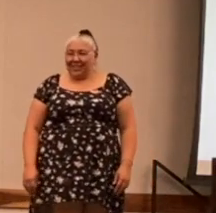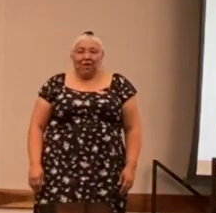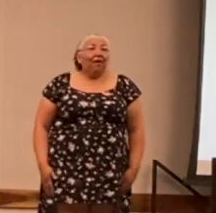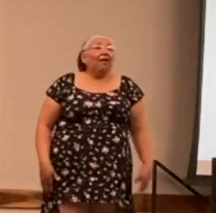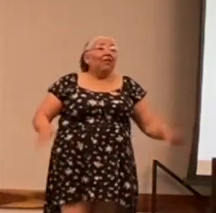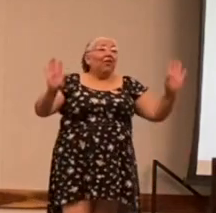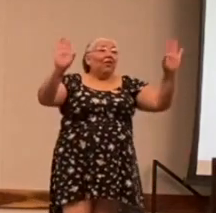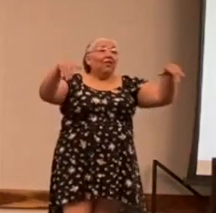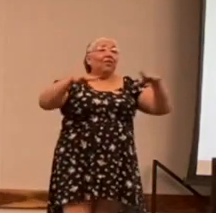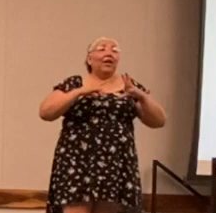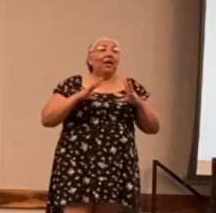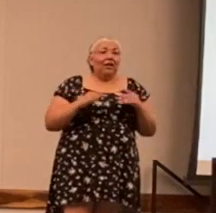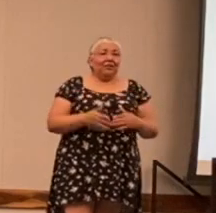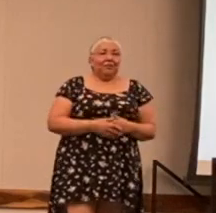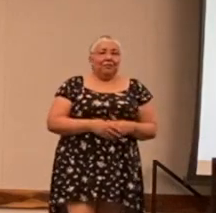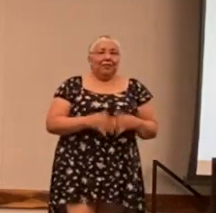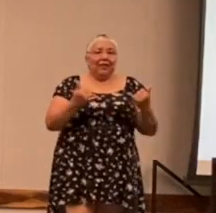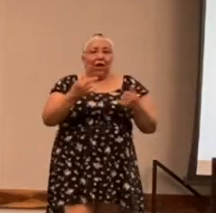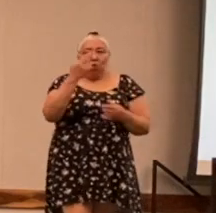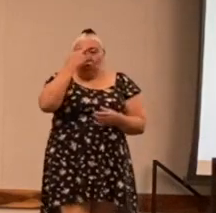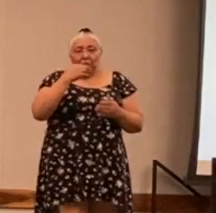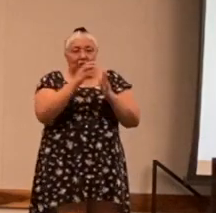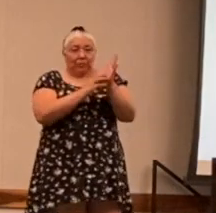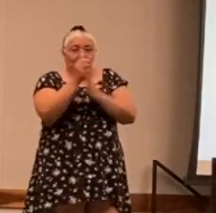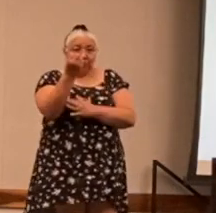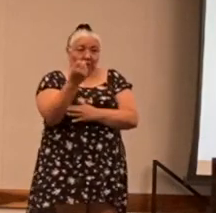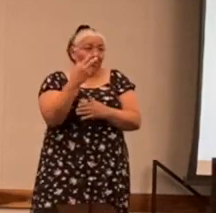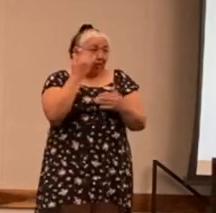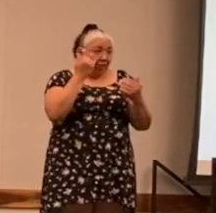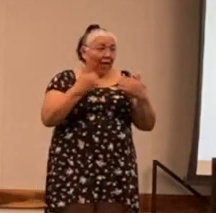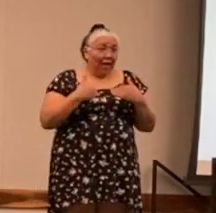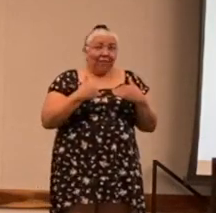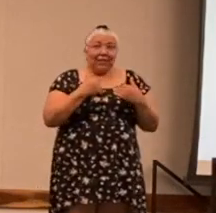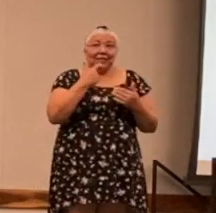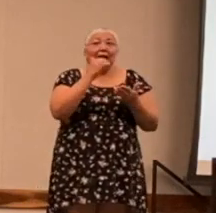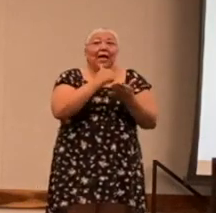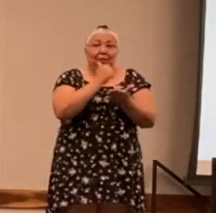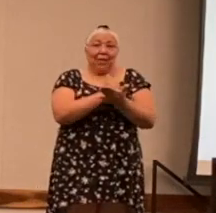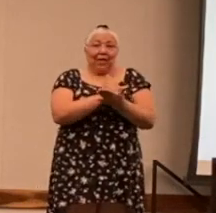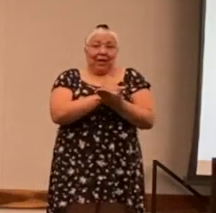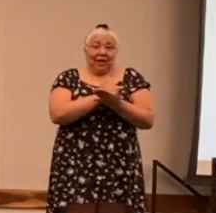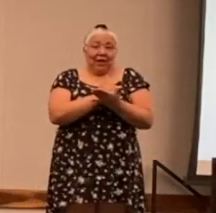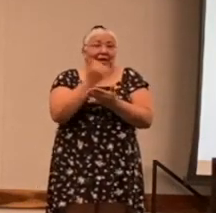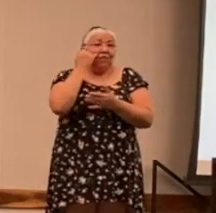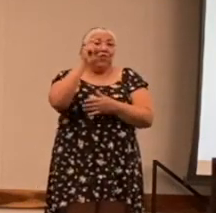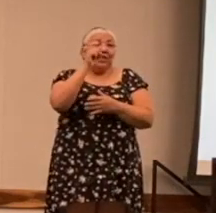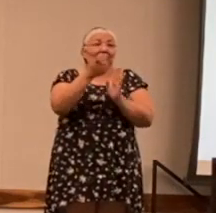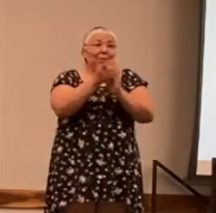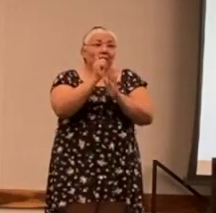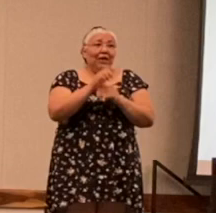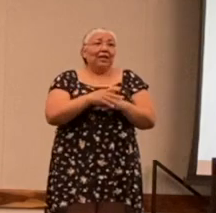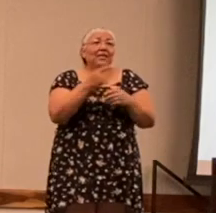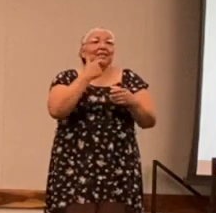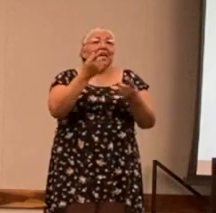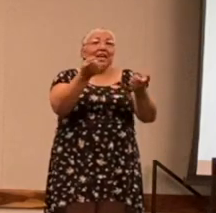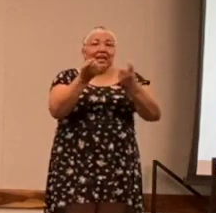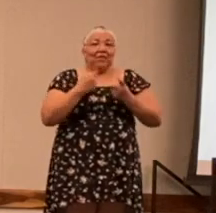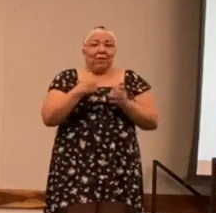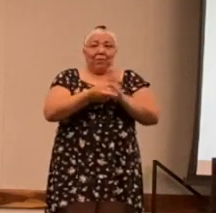Yeah, that was amazing. Awesome. All right, Romans chapter 12, if you got it, say amen. If you need a minute, say, give me a